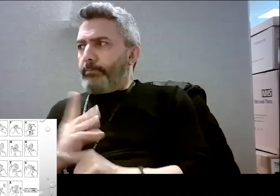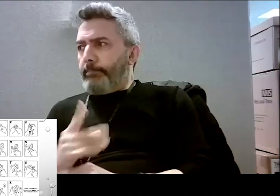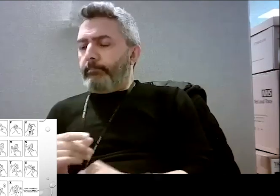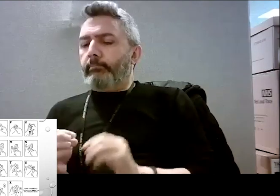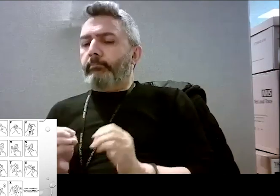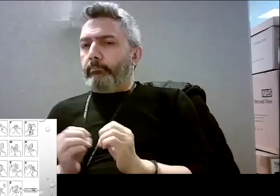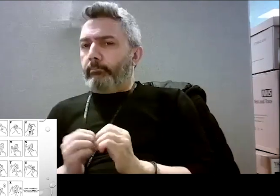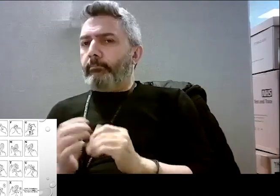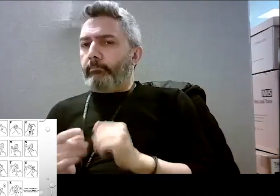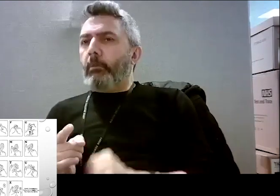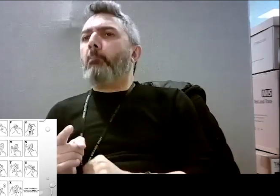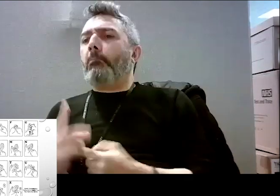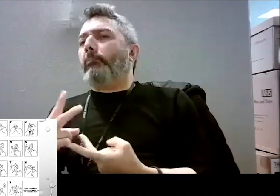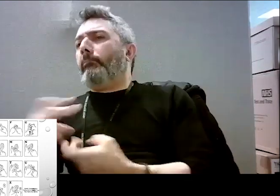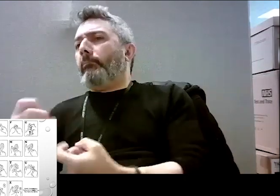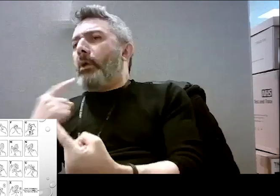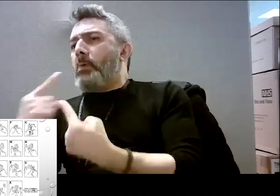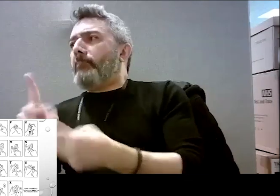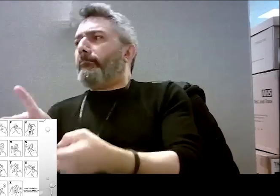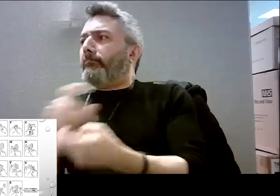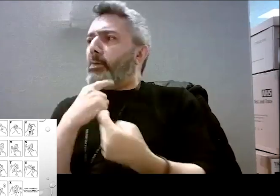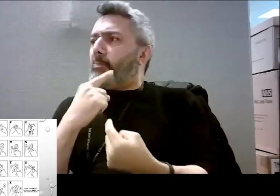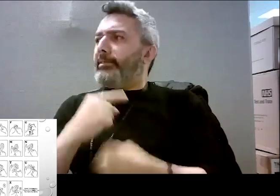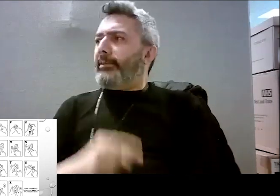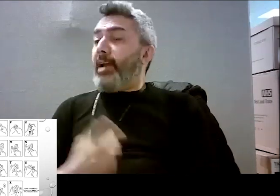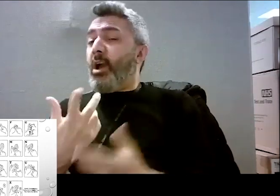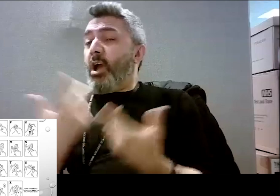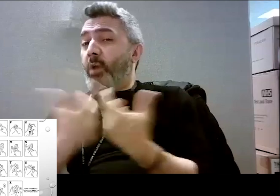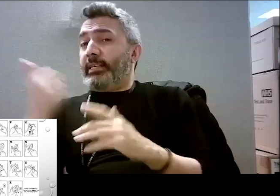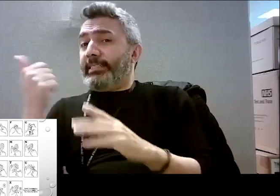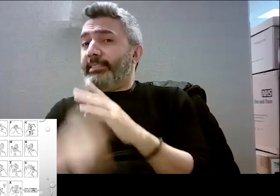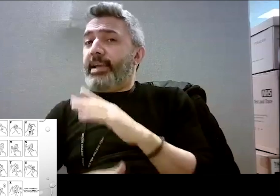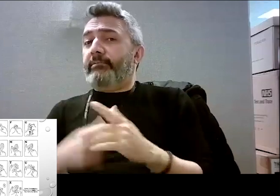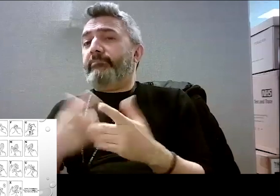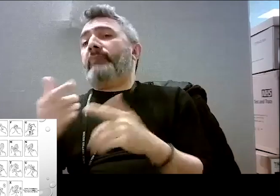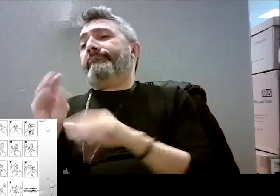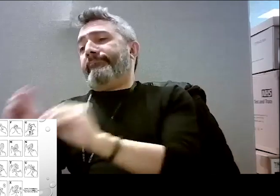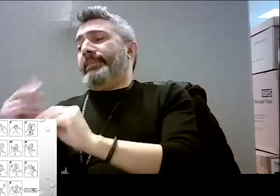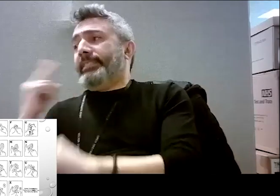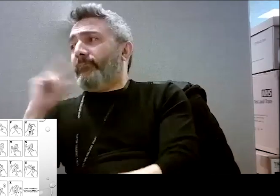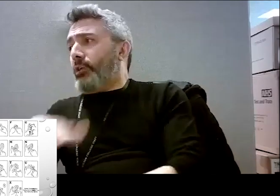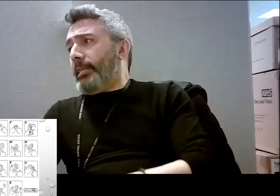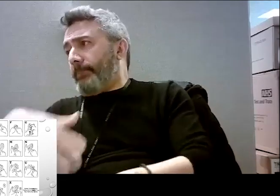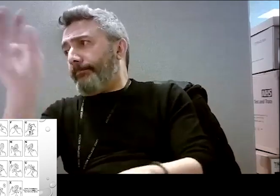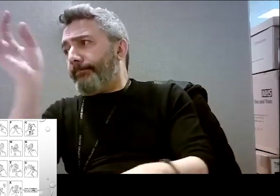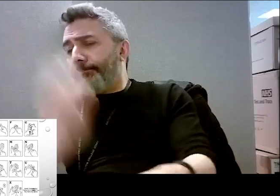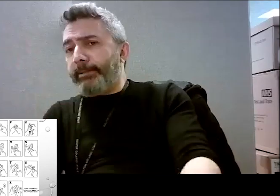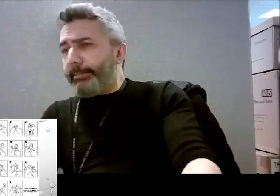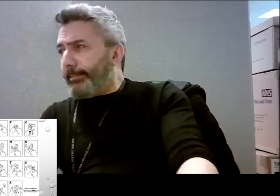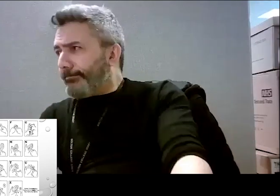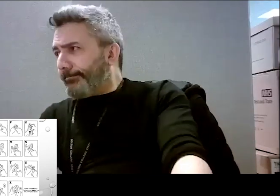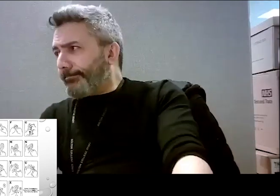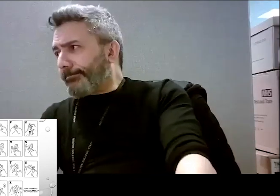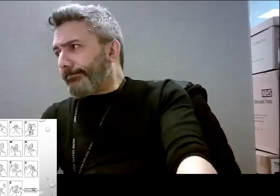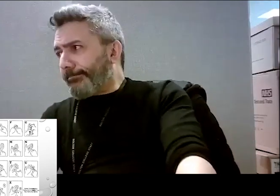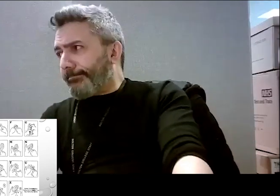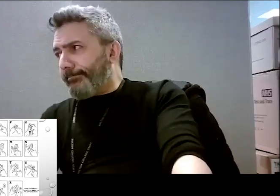they used so they could communicate with each other. And that's how they used in the monasteries. And then